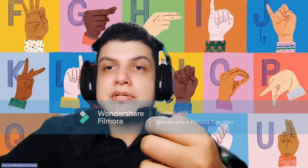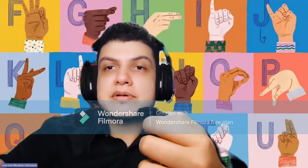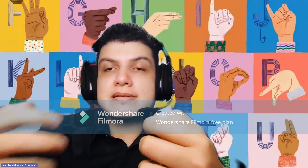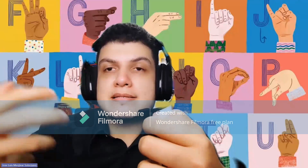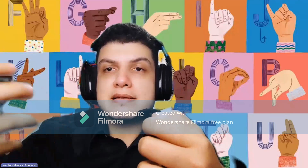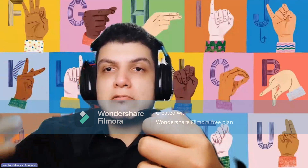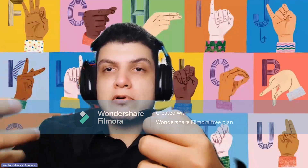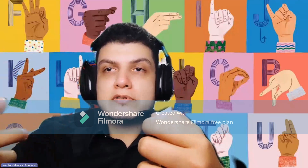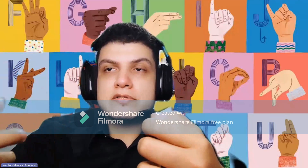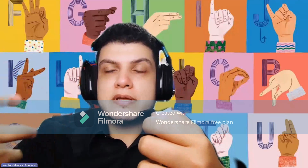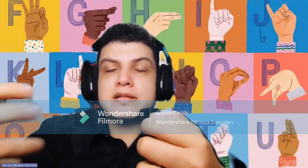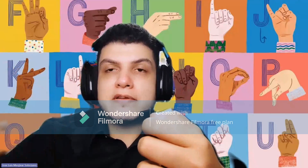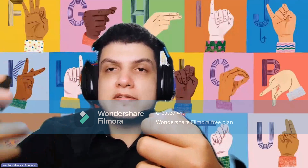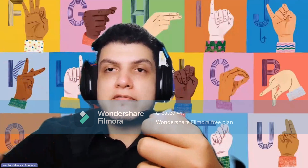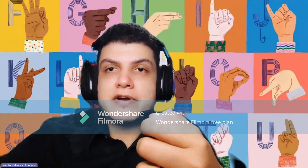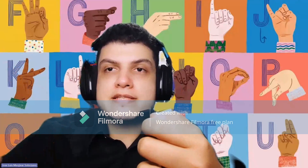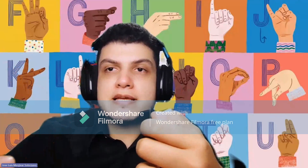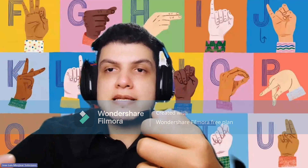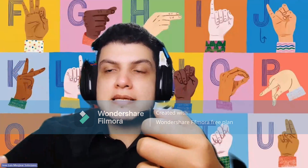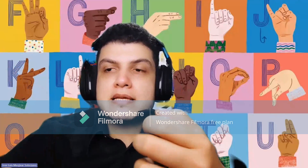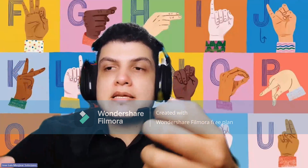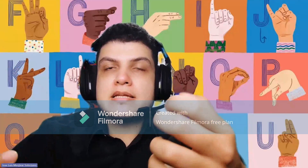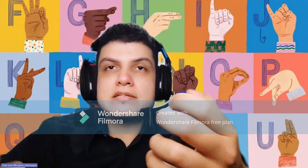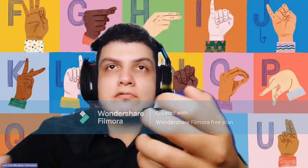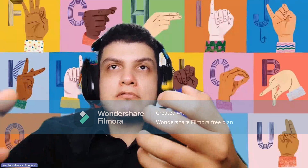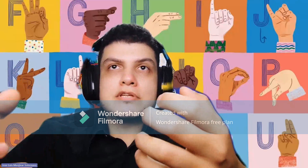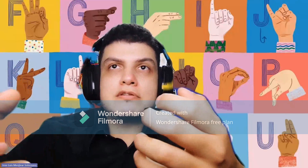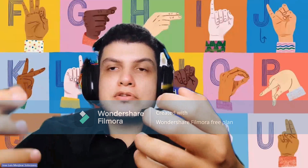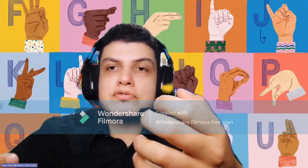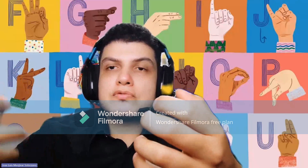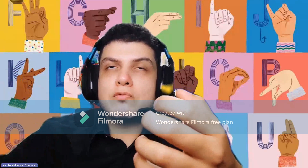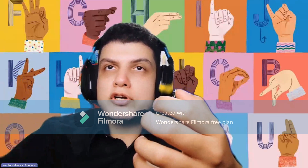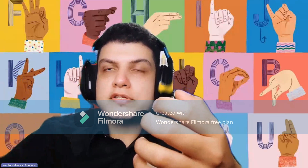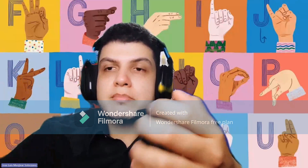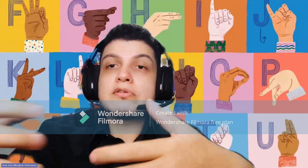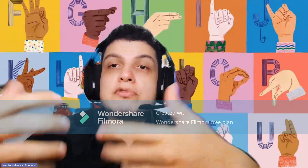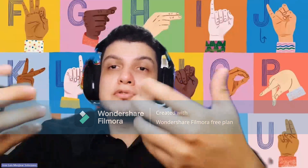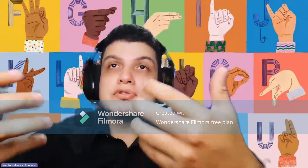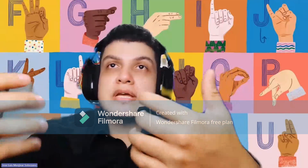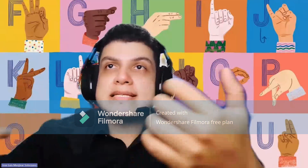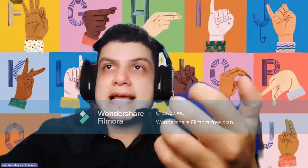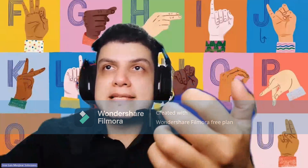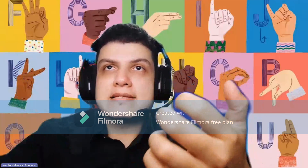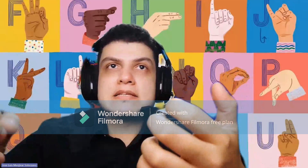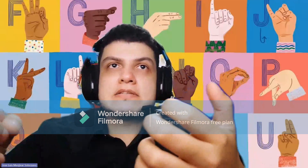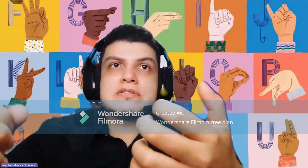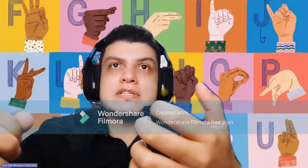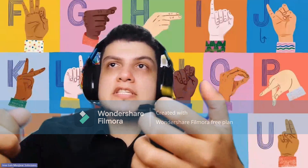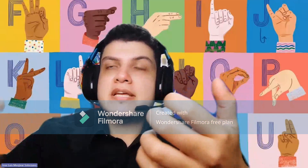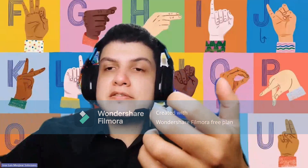expression, as the words and as the phrase says, it is when we don't use words but we use signs. So these